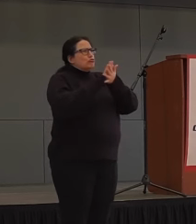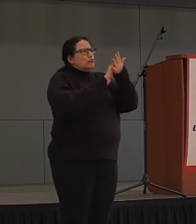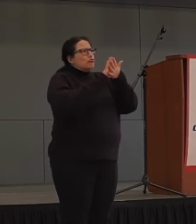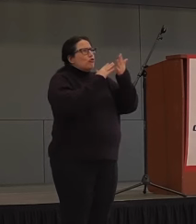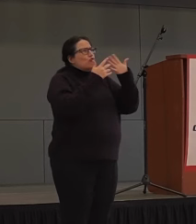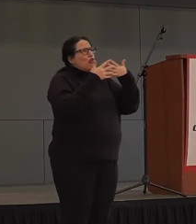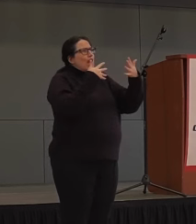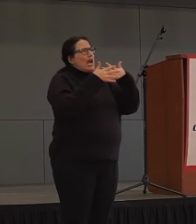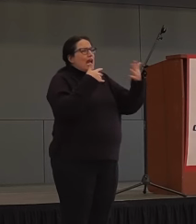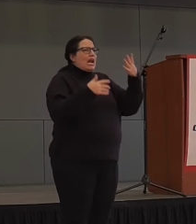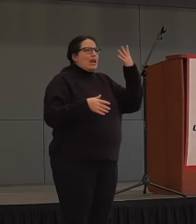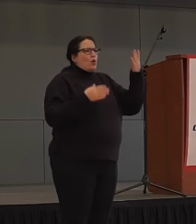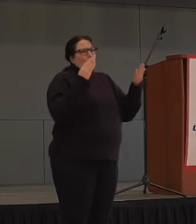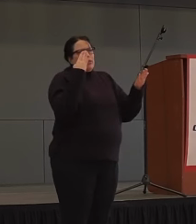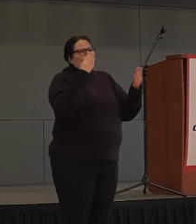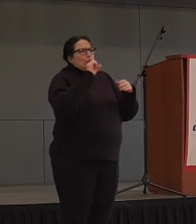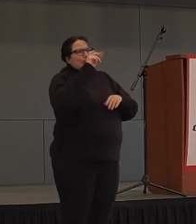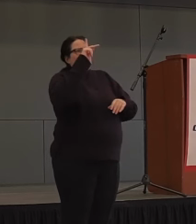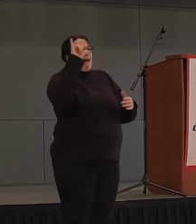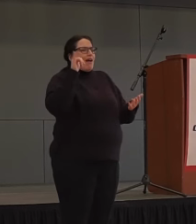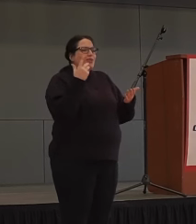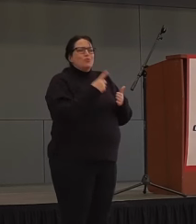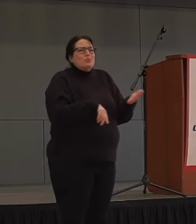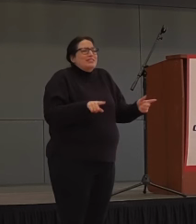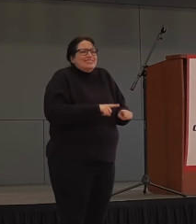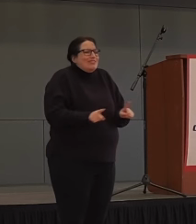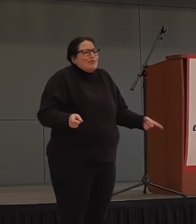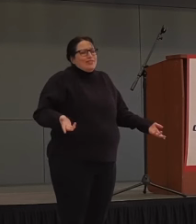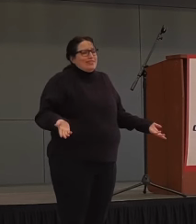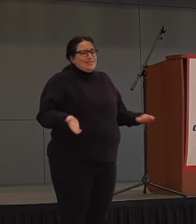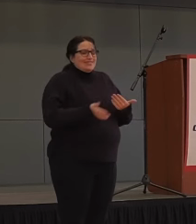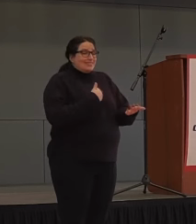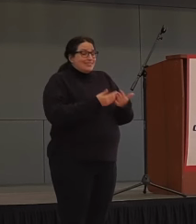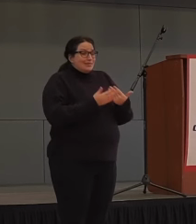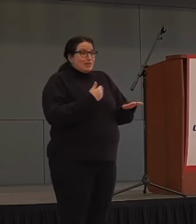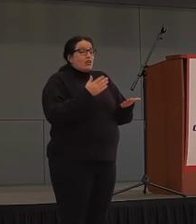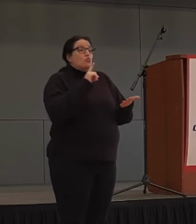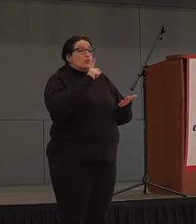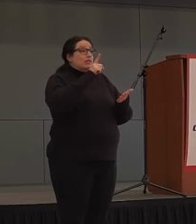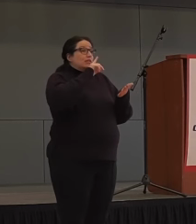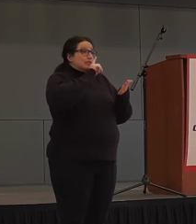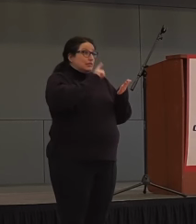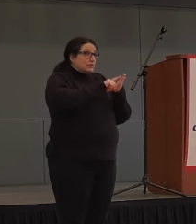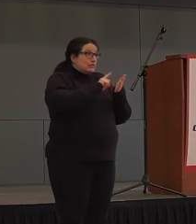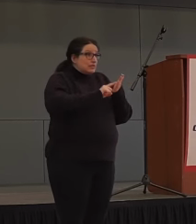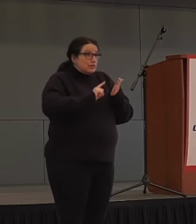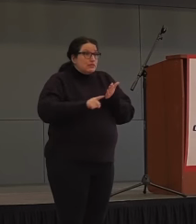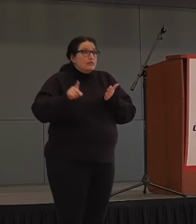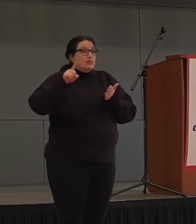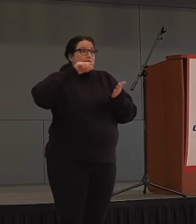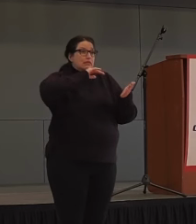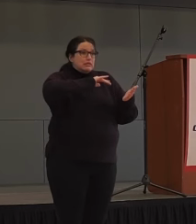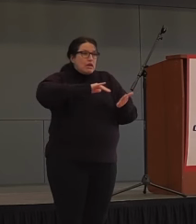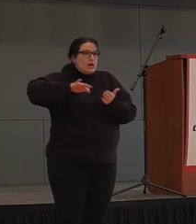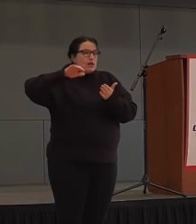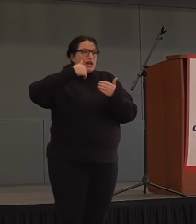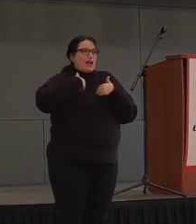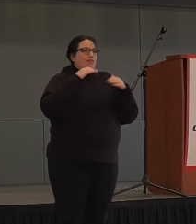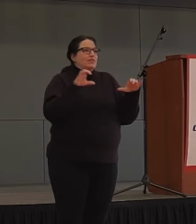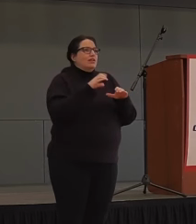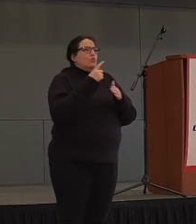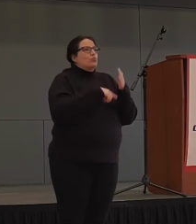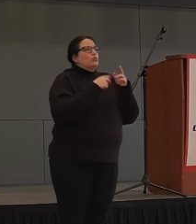What difference does that make? There have been studies and research that have talked about what they have called